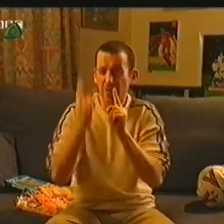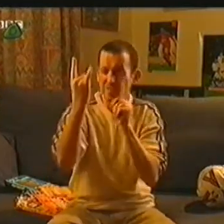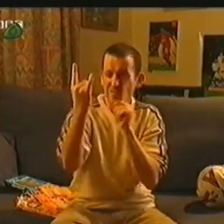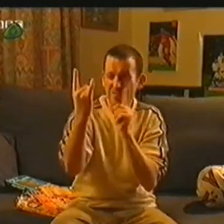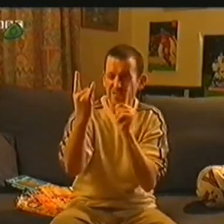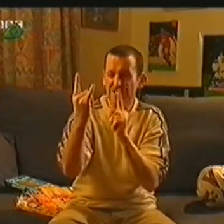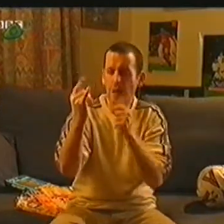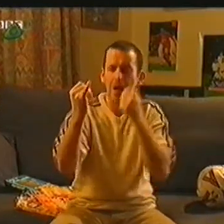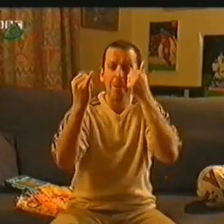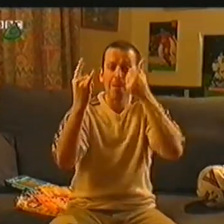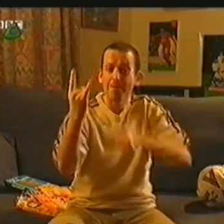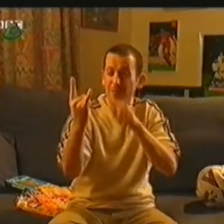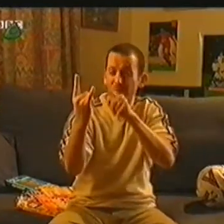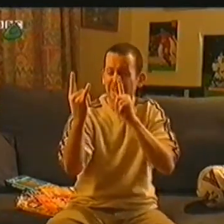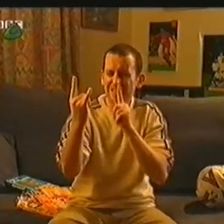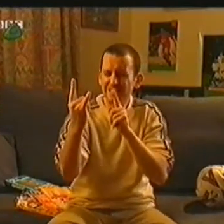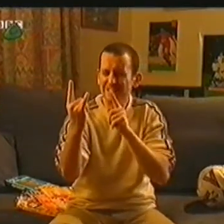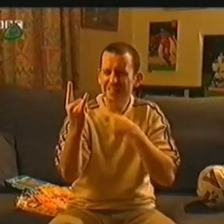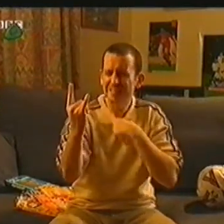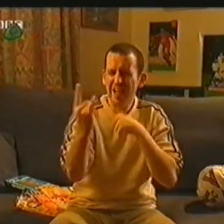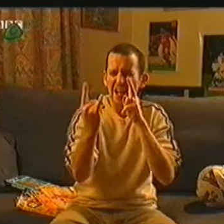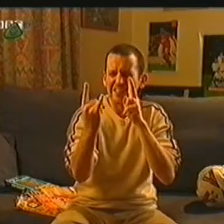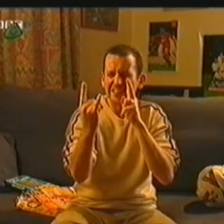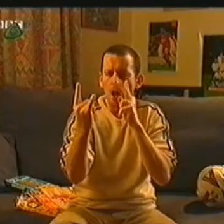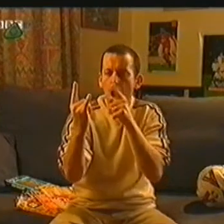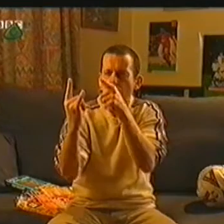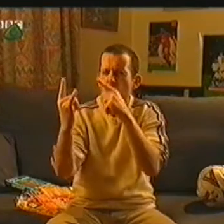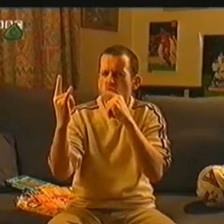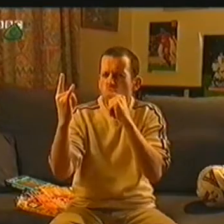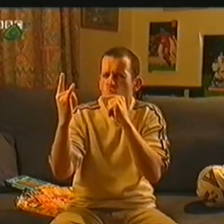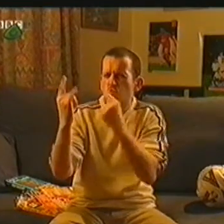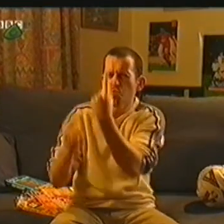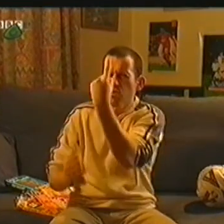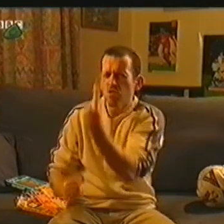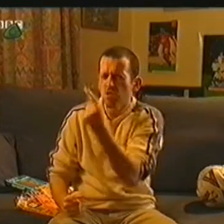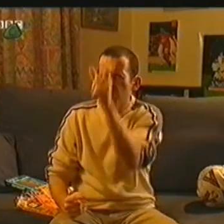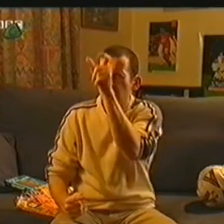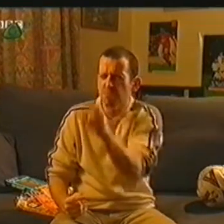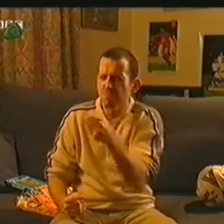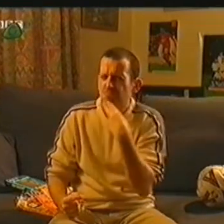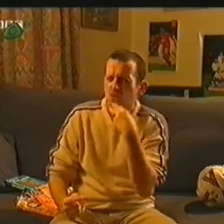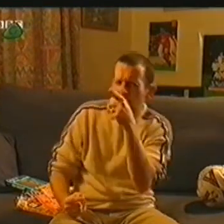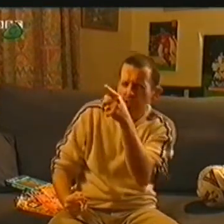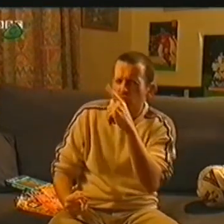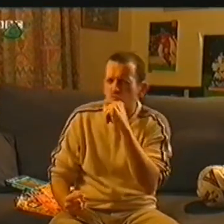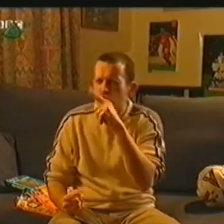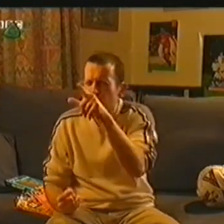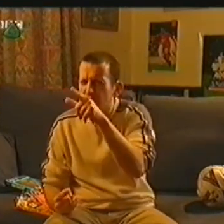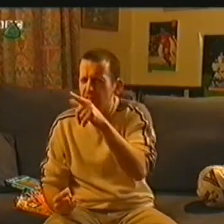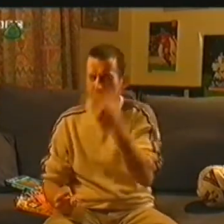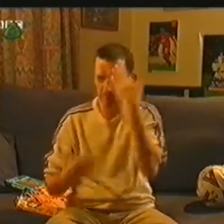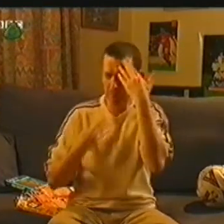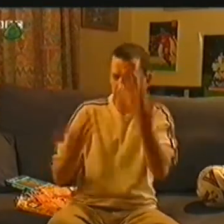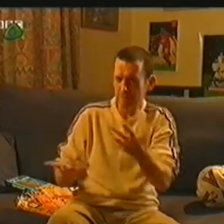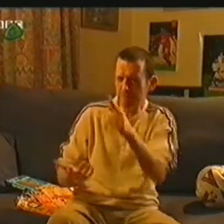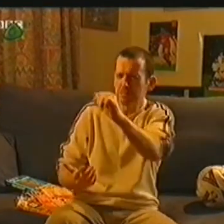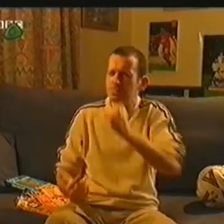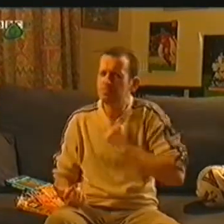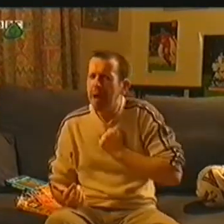way up the right wing, until he knew he had to pass the ball. Only one player was visible. Josh struck out and landed the ball in